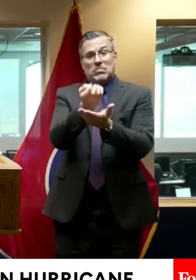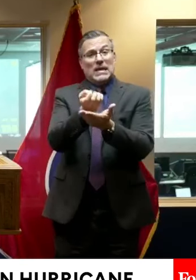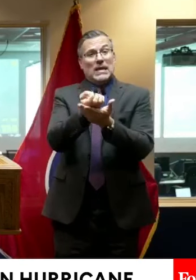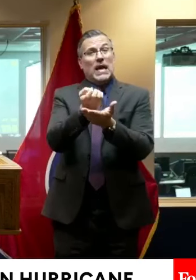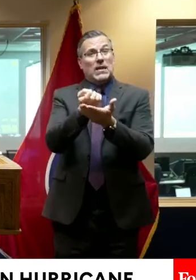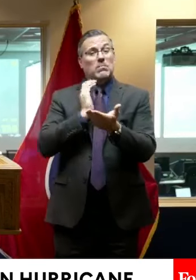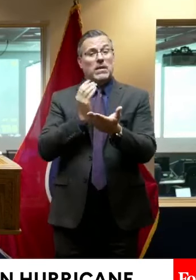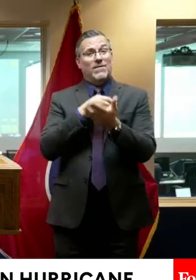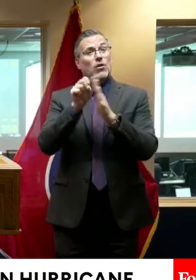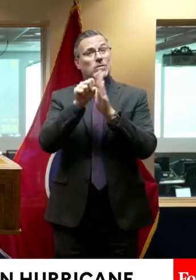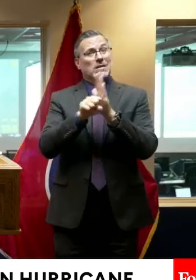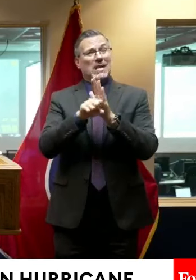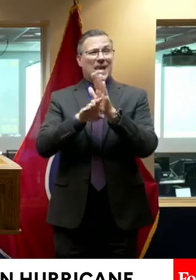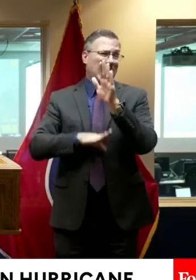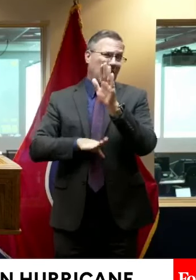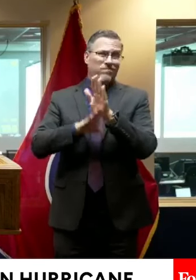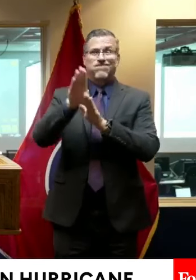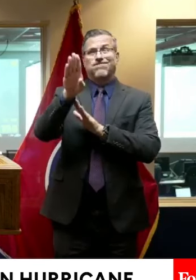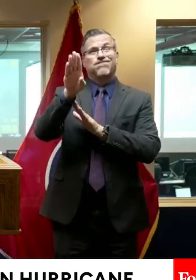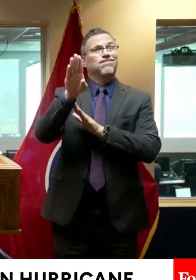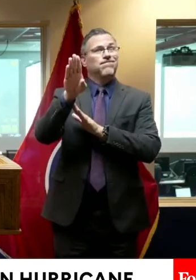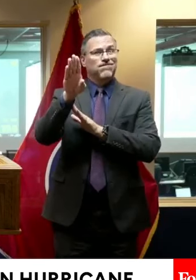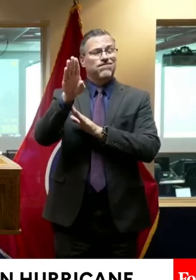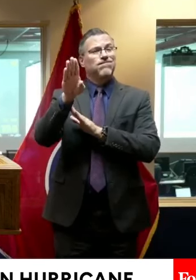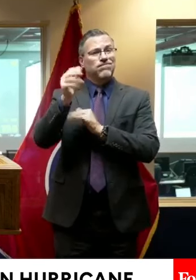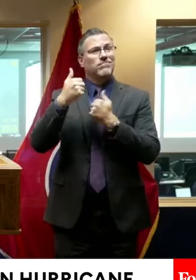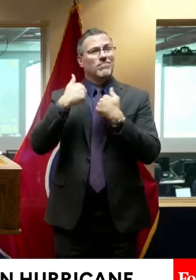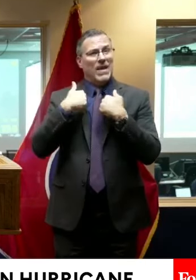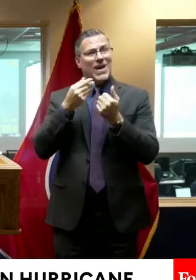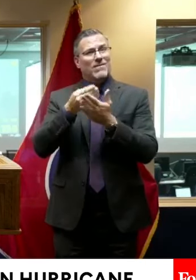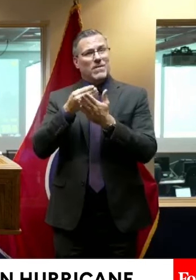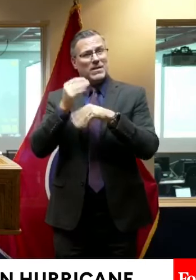which is robust, and because of